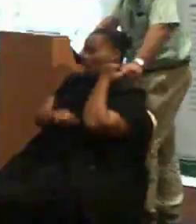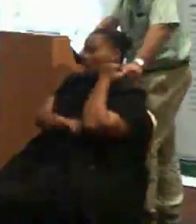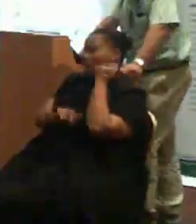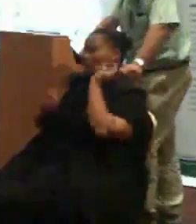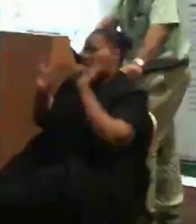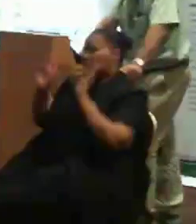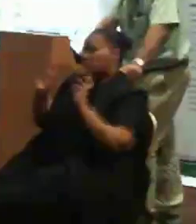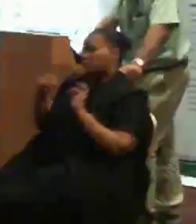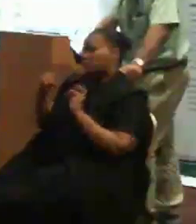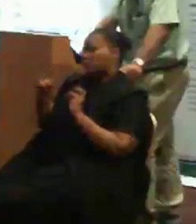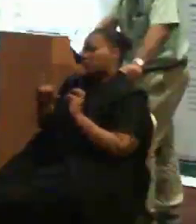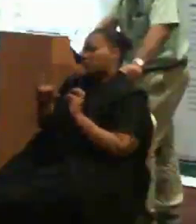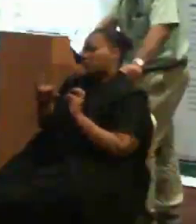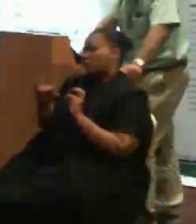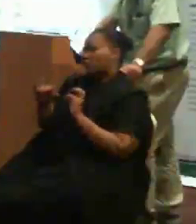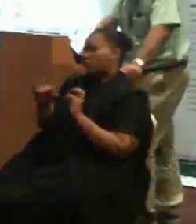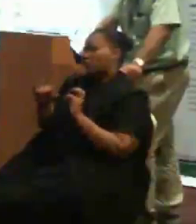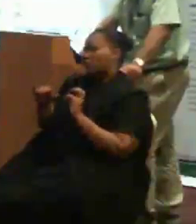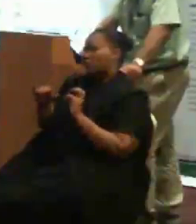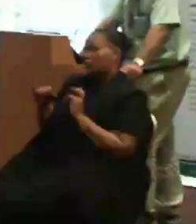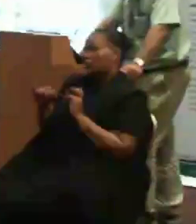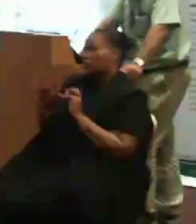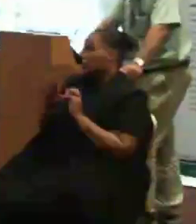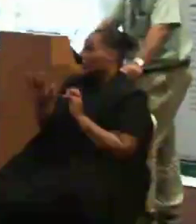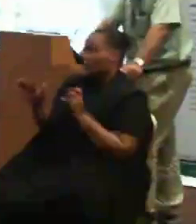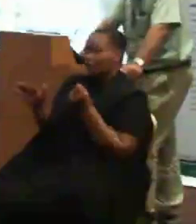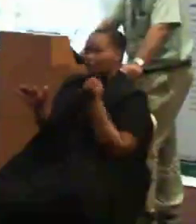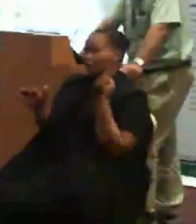Eskom still don't get it.